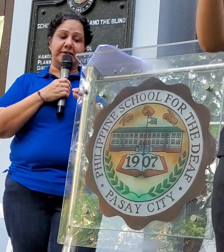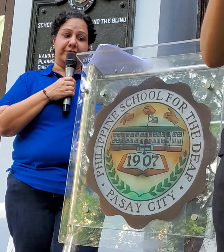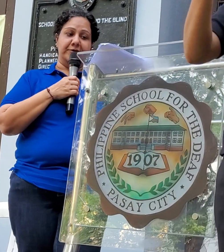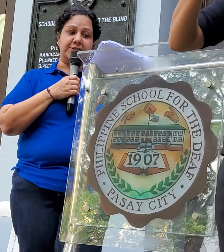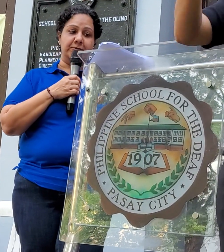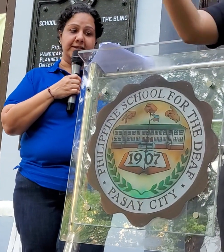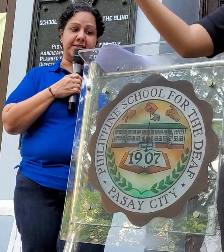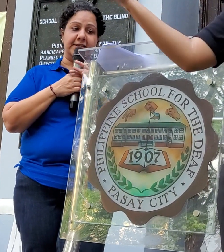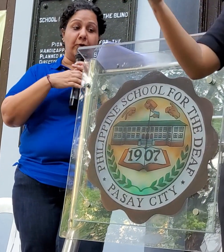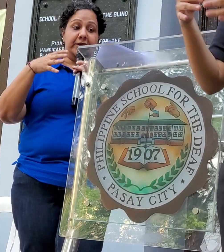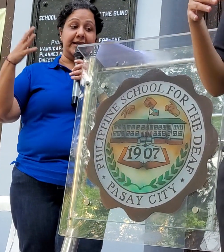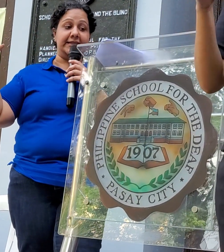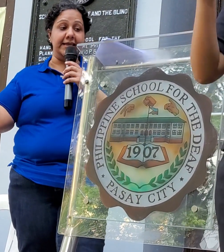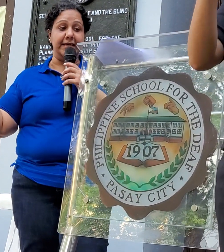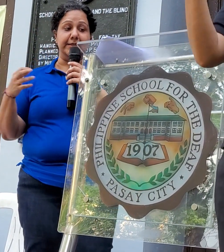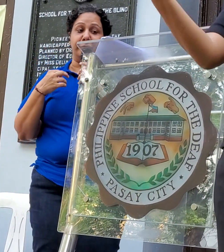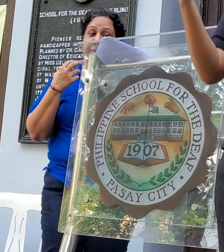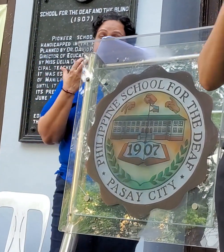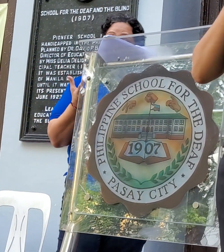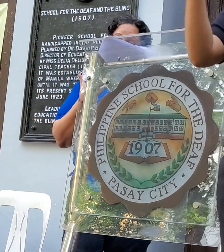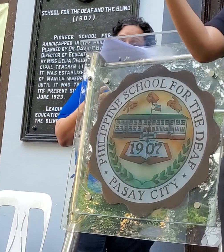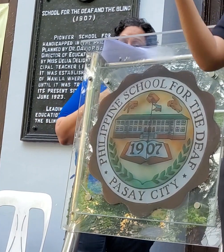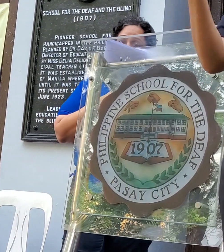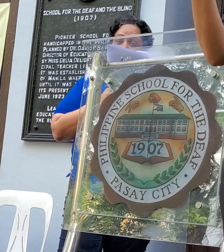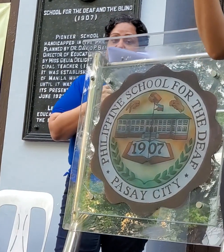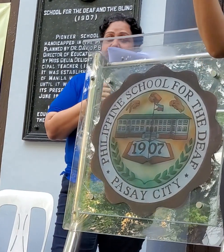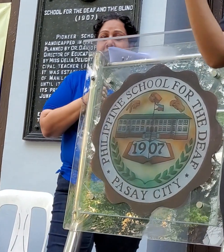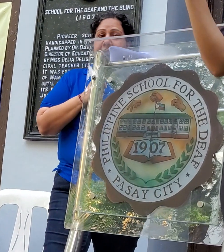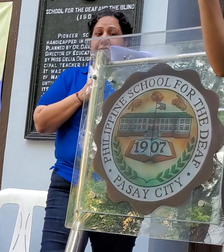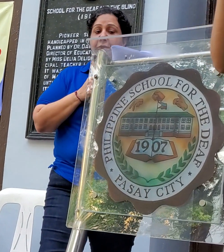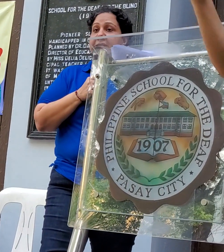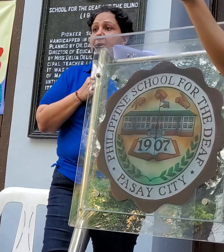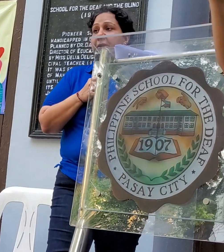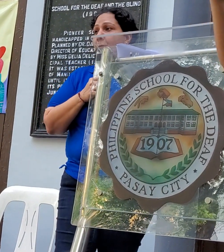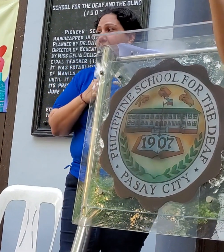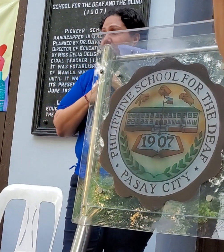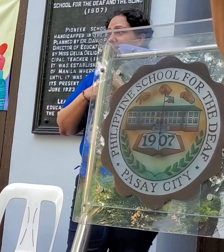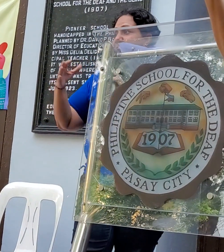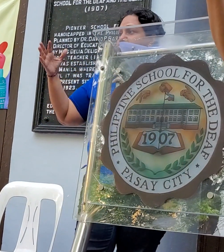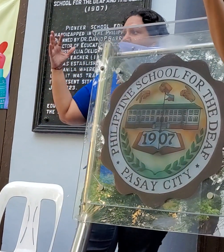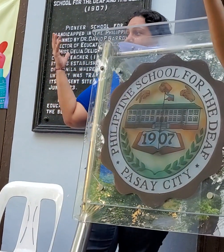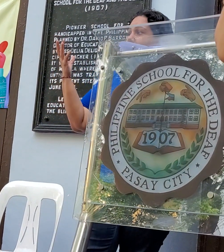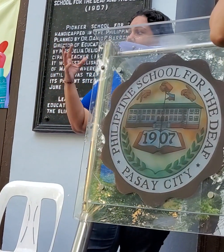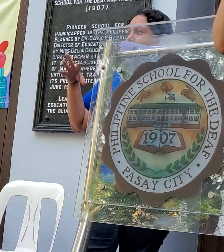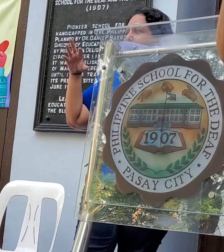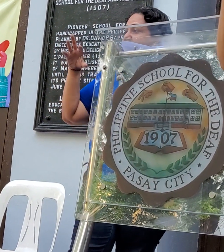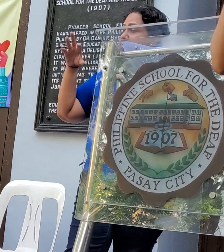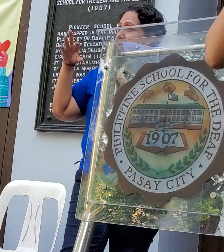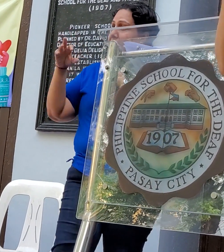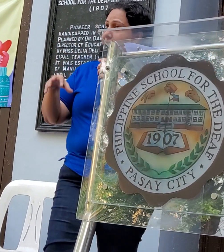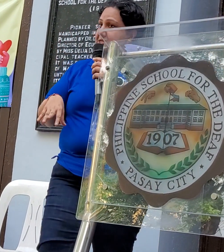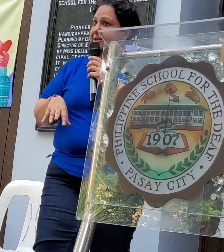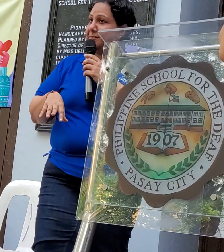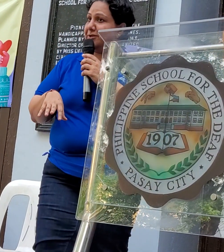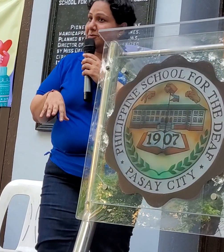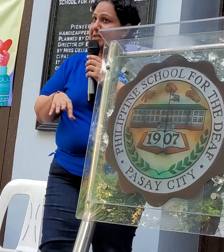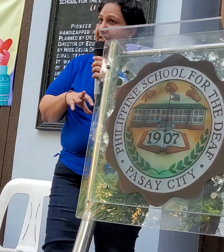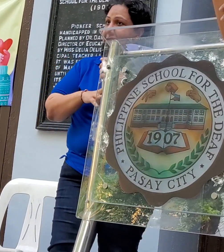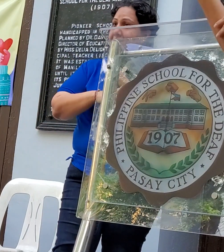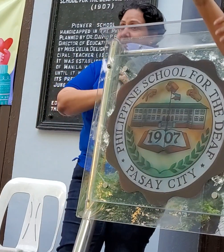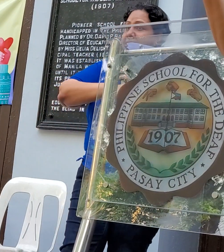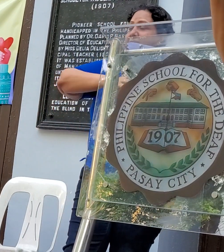books with different students and coordinating different fun activities. And you know, it's heartwarming for everyone to come together, not just here in